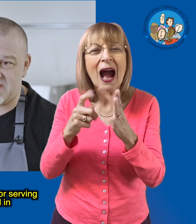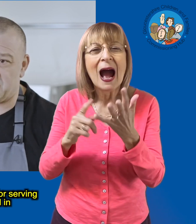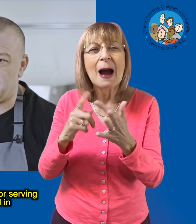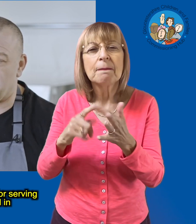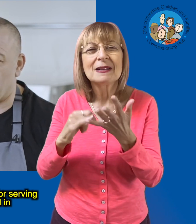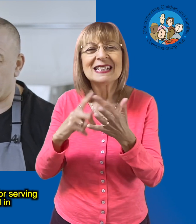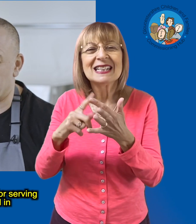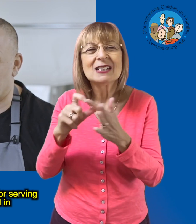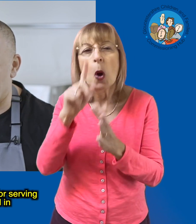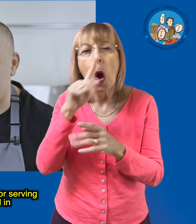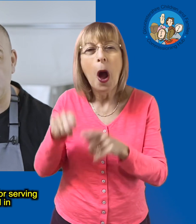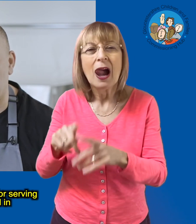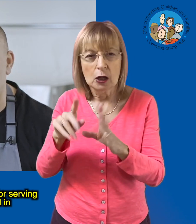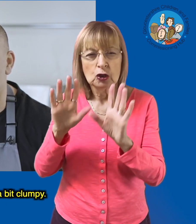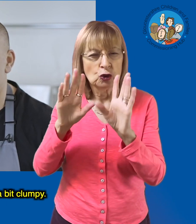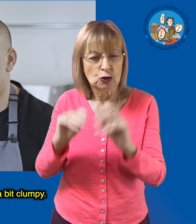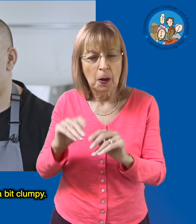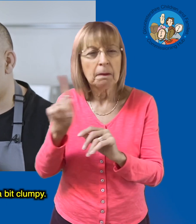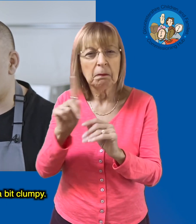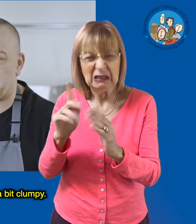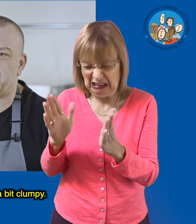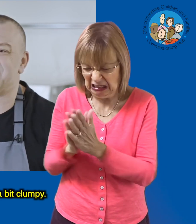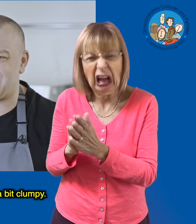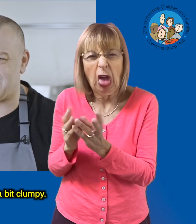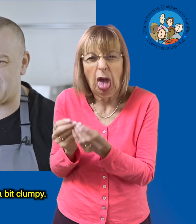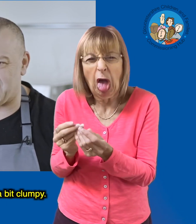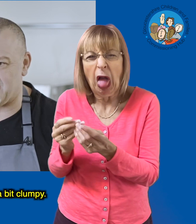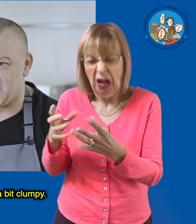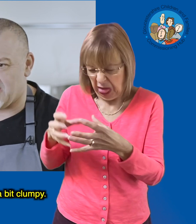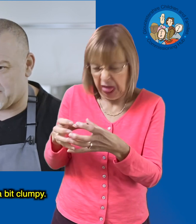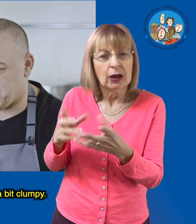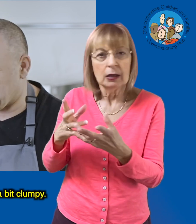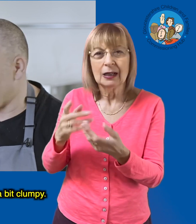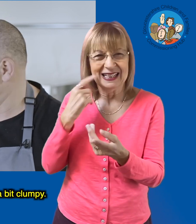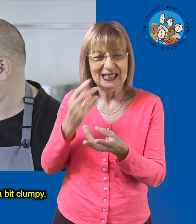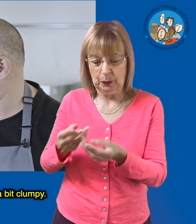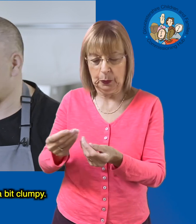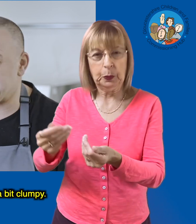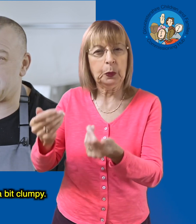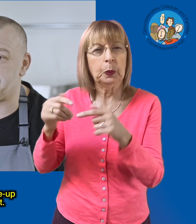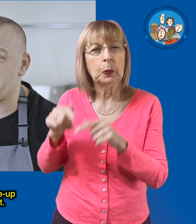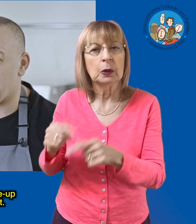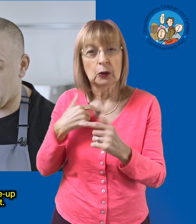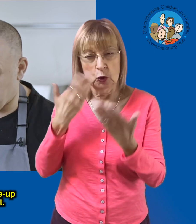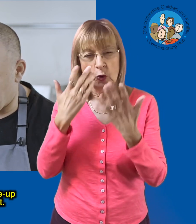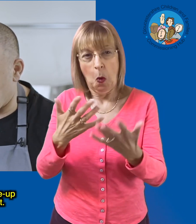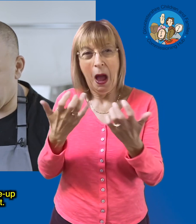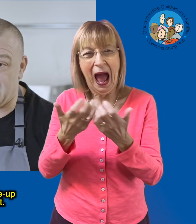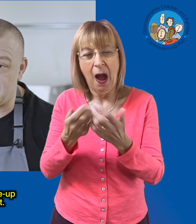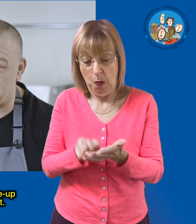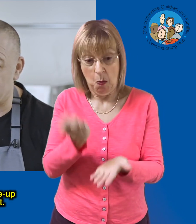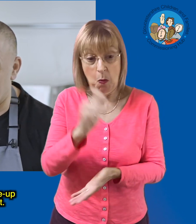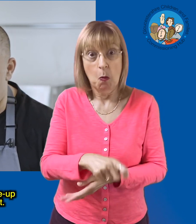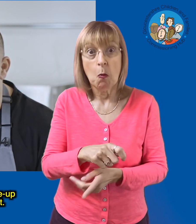a teaspoon of the rapeseed oil in just to stop it from sticking together and becoming a bit clumpy. So I'm going to show you